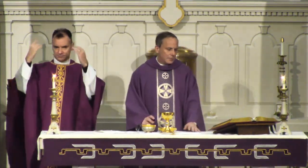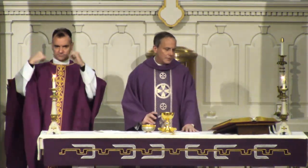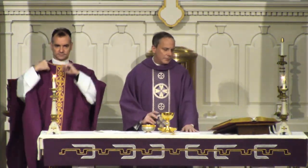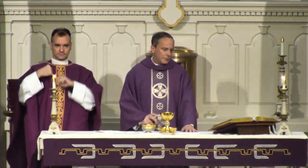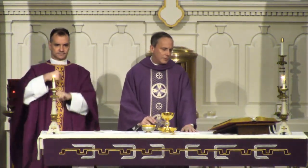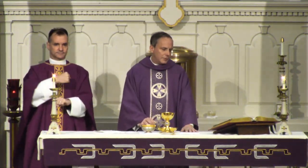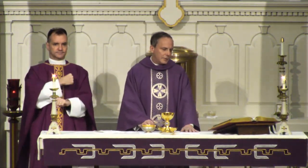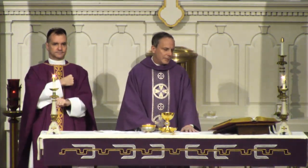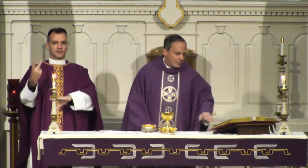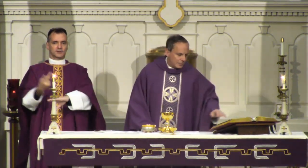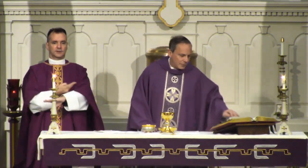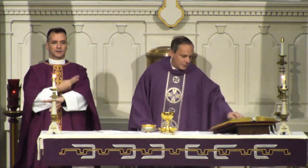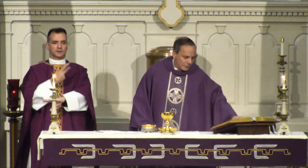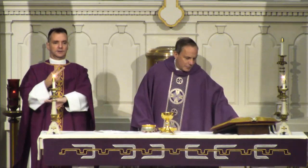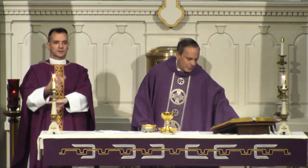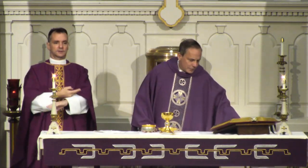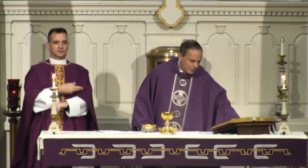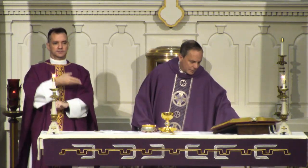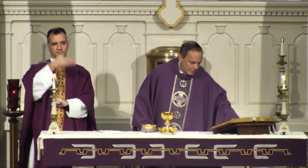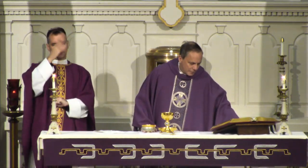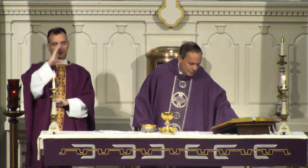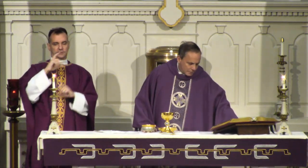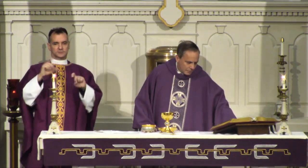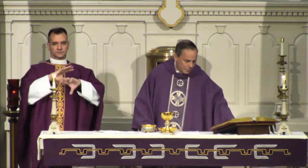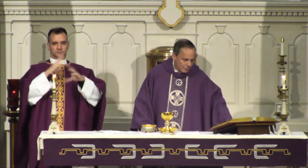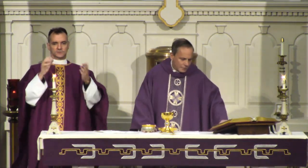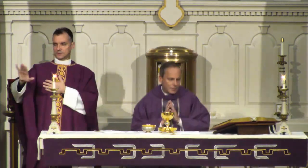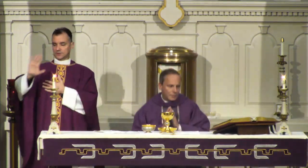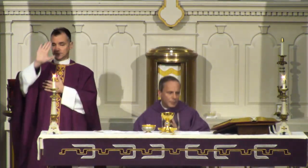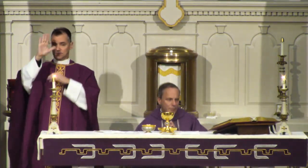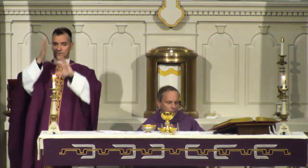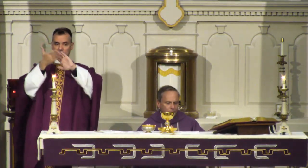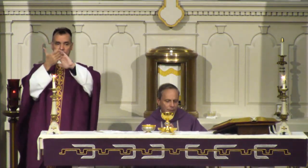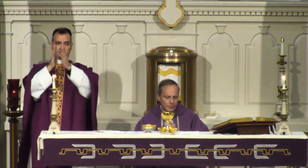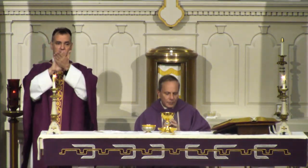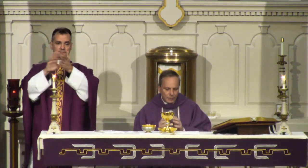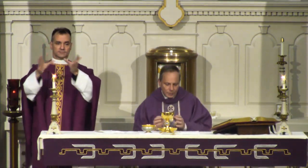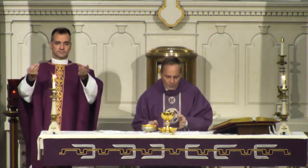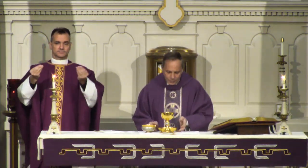have mercy on us. Lamb of God, you take away the sins of the